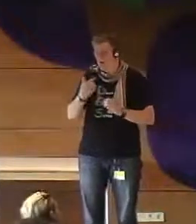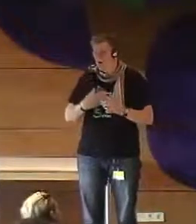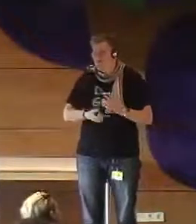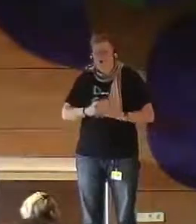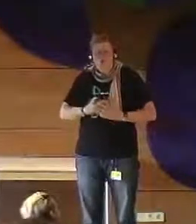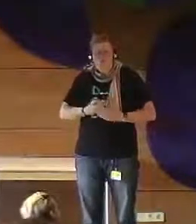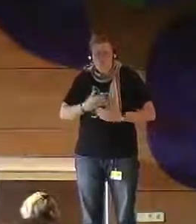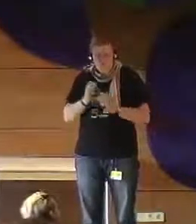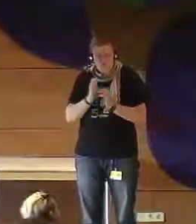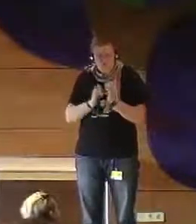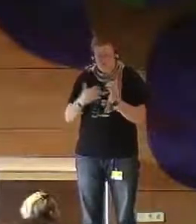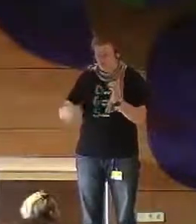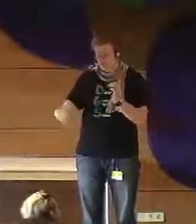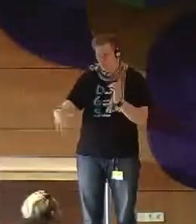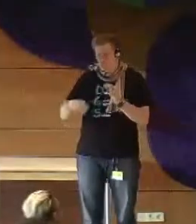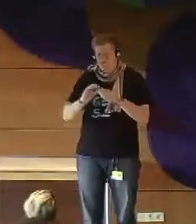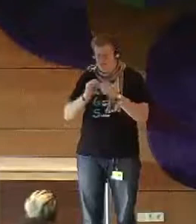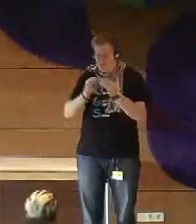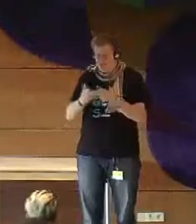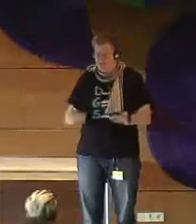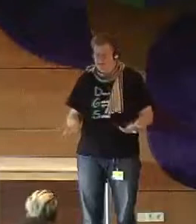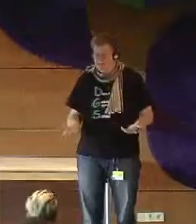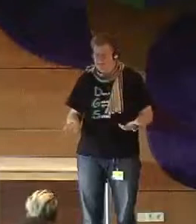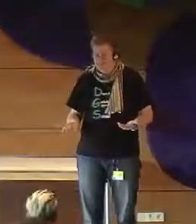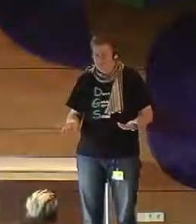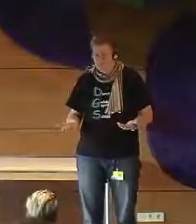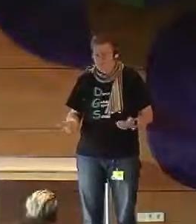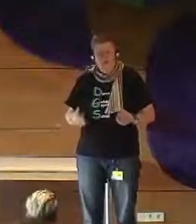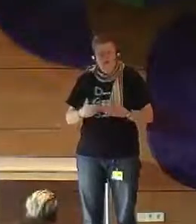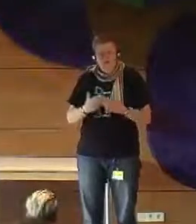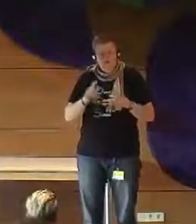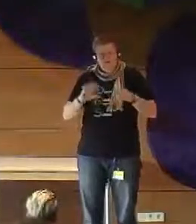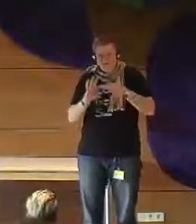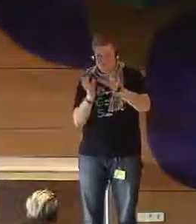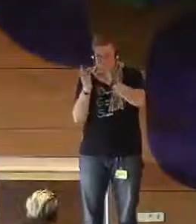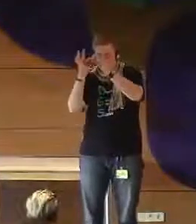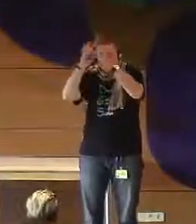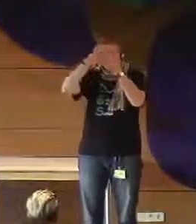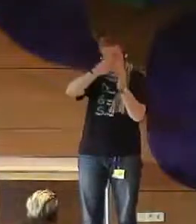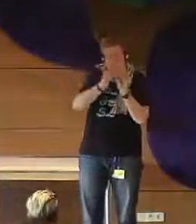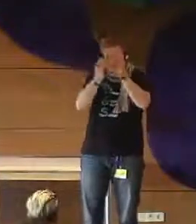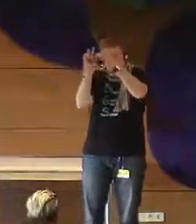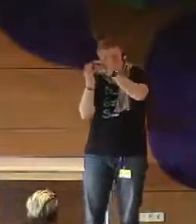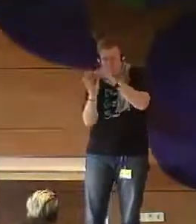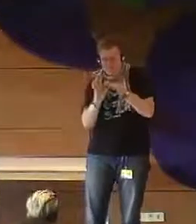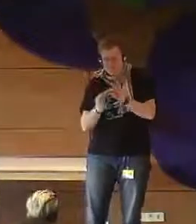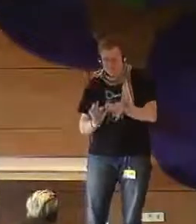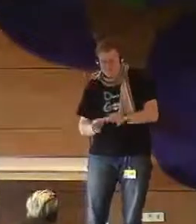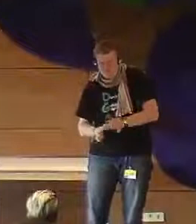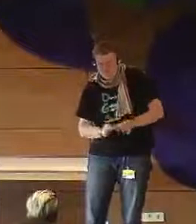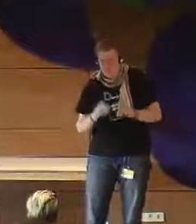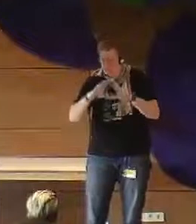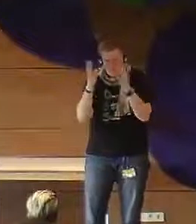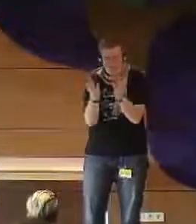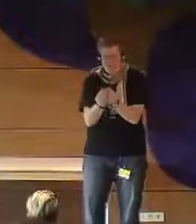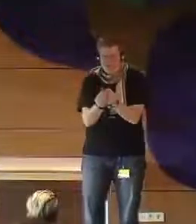but of course, all these hormones interact with each other. Some, as we've seen, are produced in pulses through the day. Some are produced